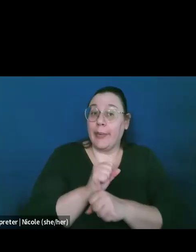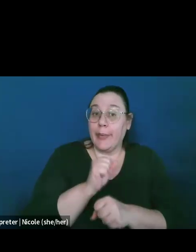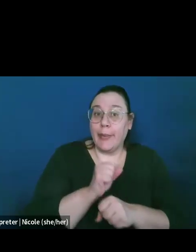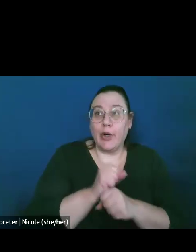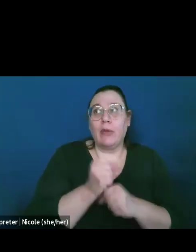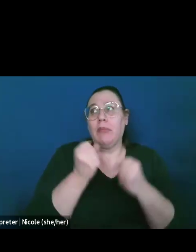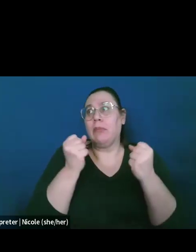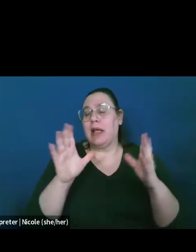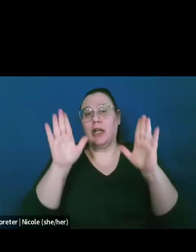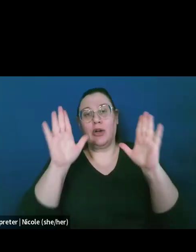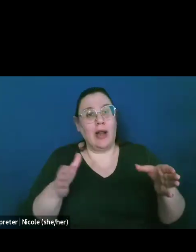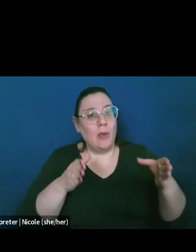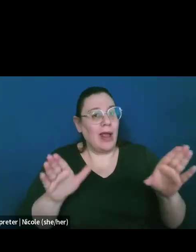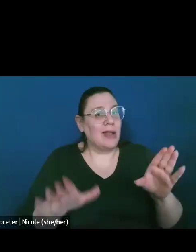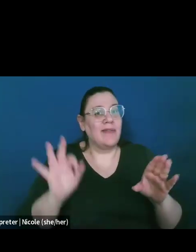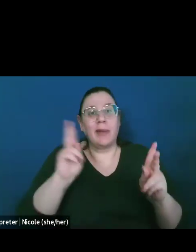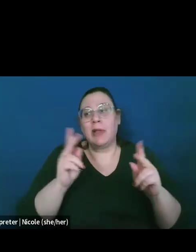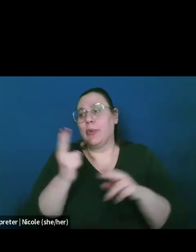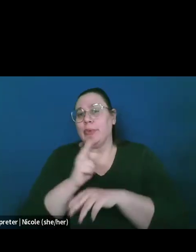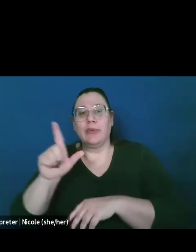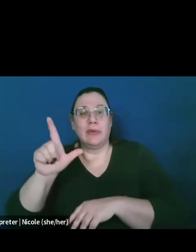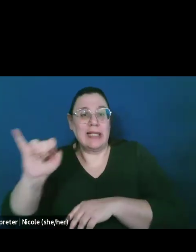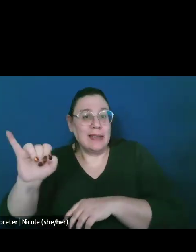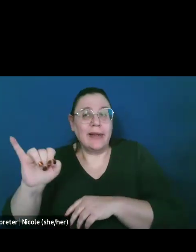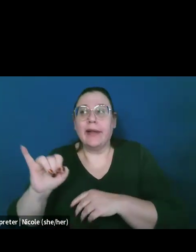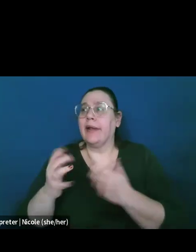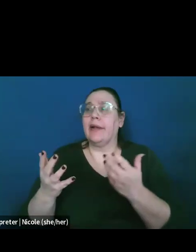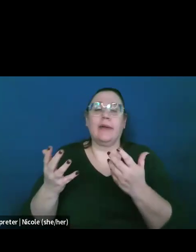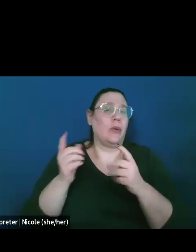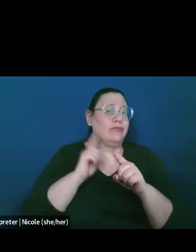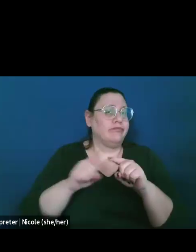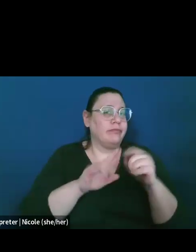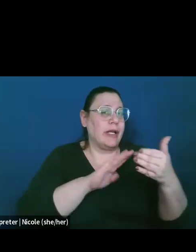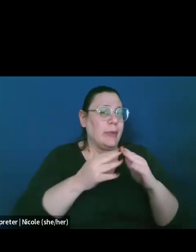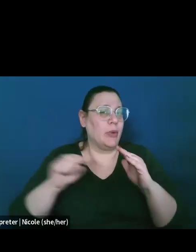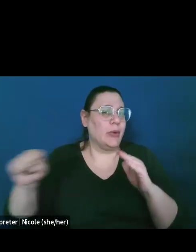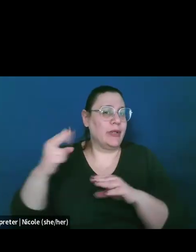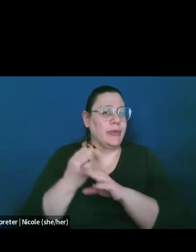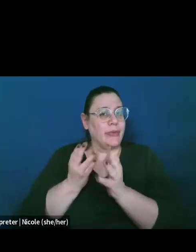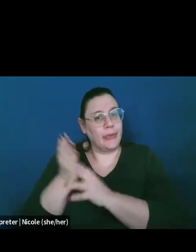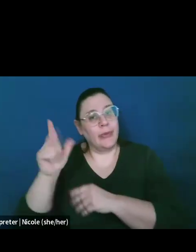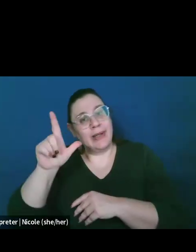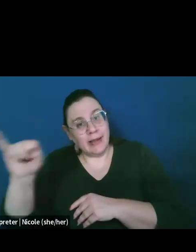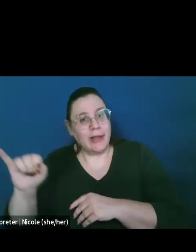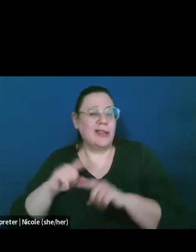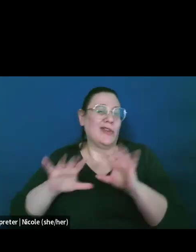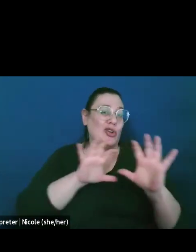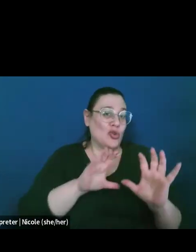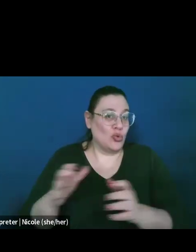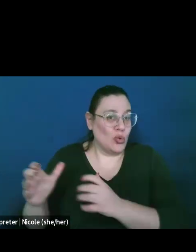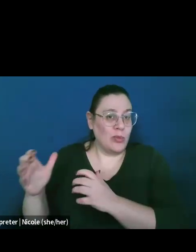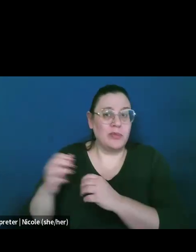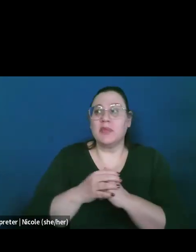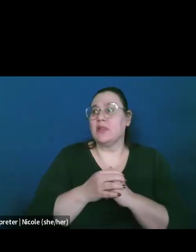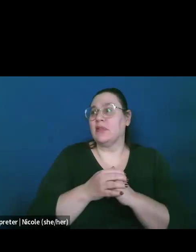lot of great ways to find people on LinkedIn or within like different communities on LinkedIn, different groups. I think events